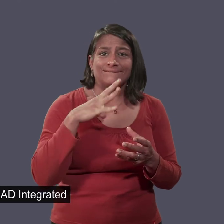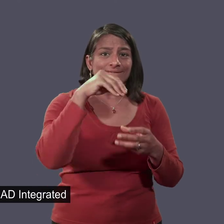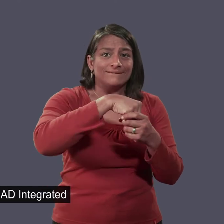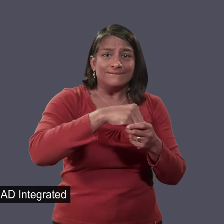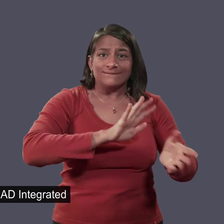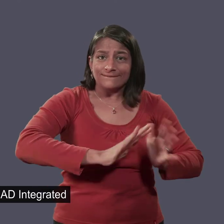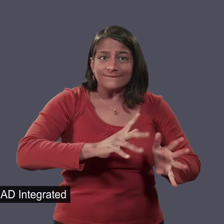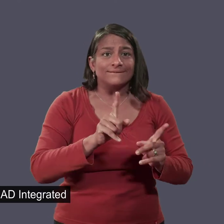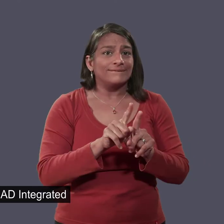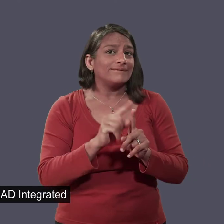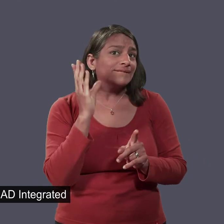integrated.